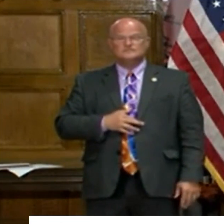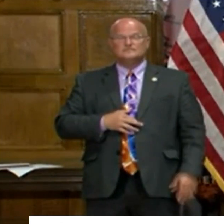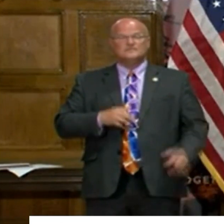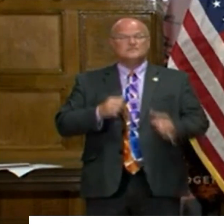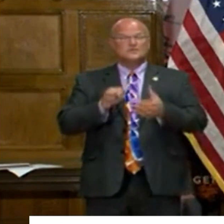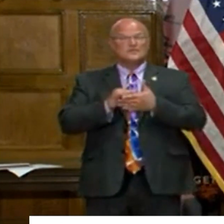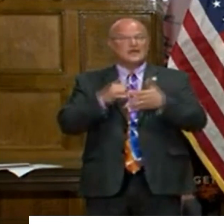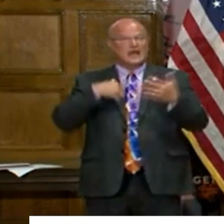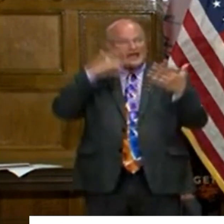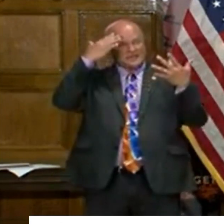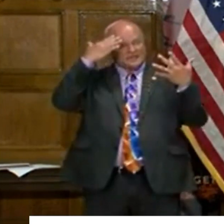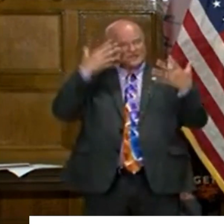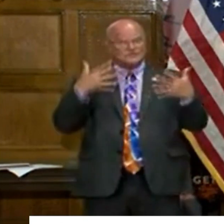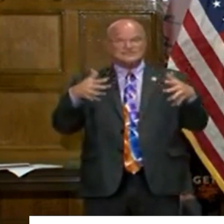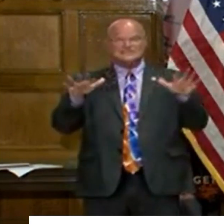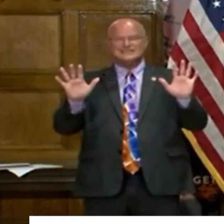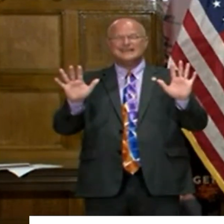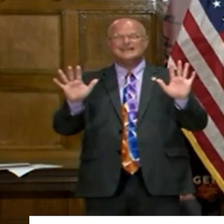With that, I think we're good.